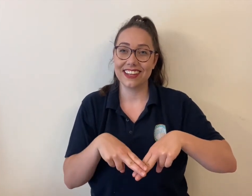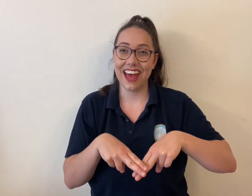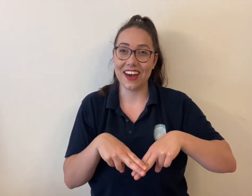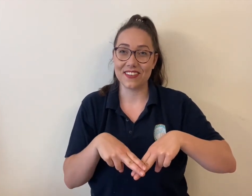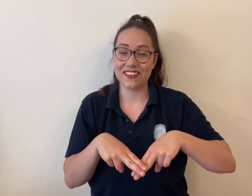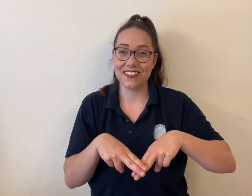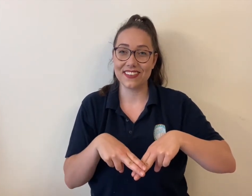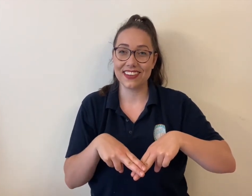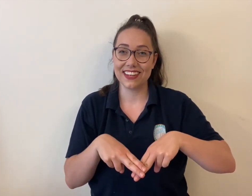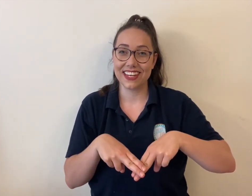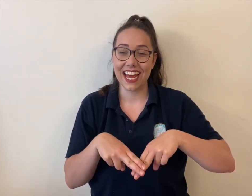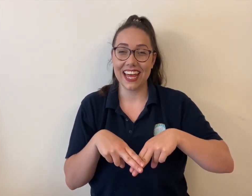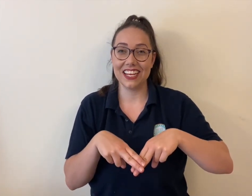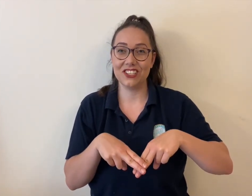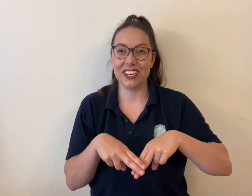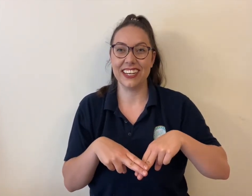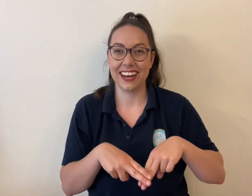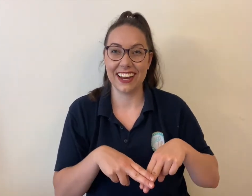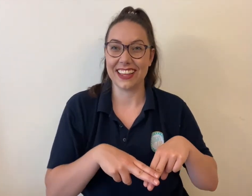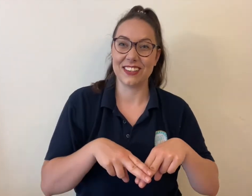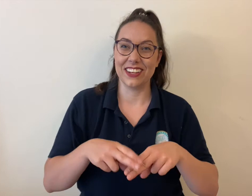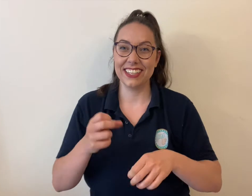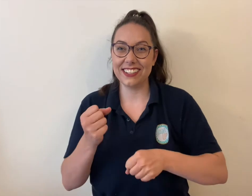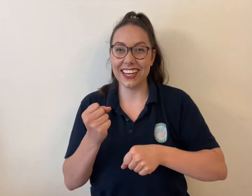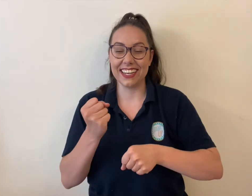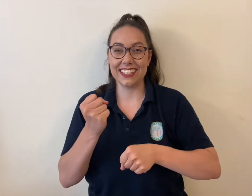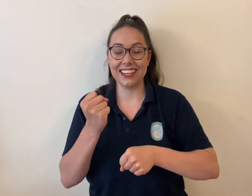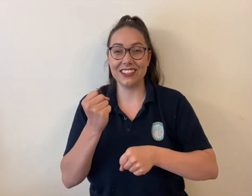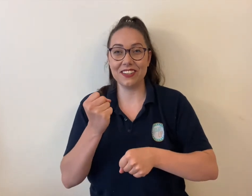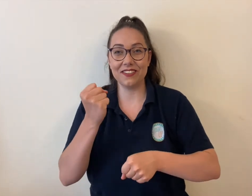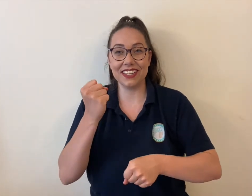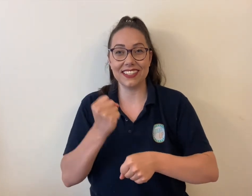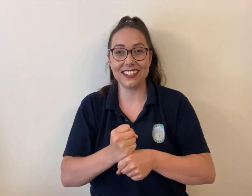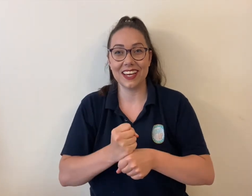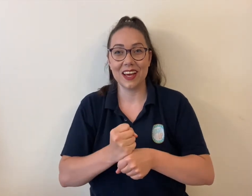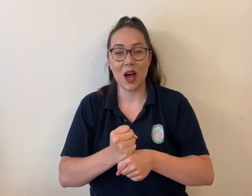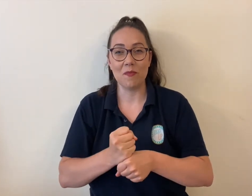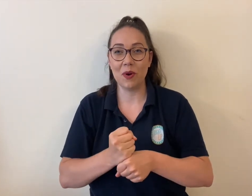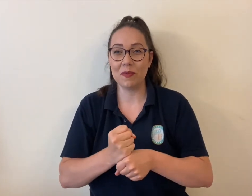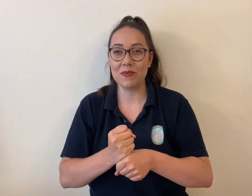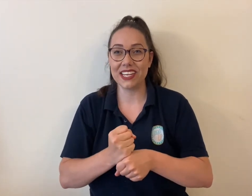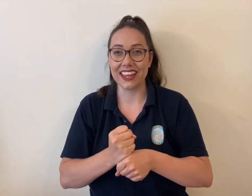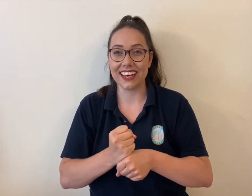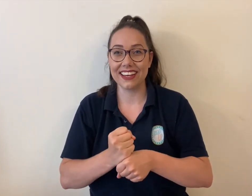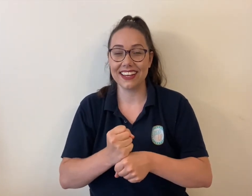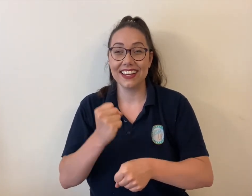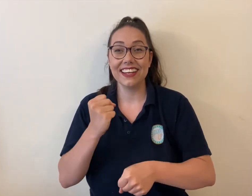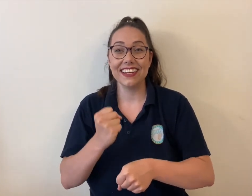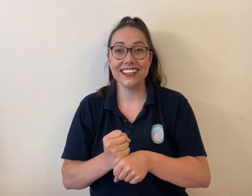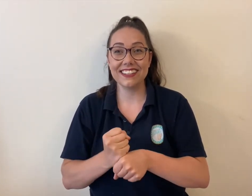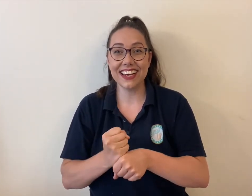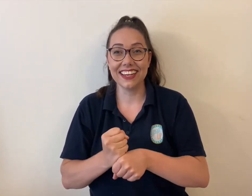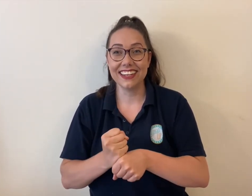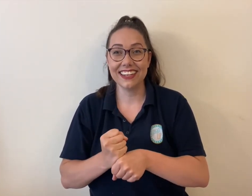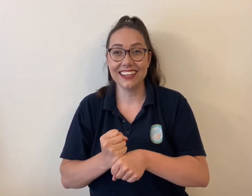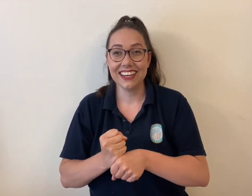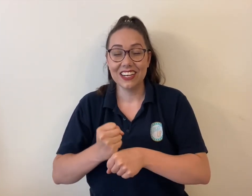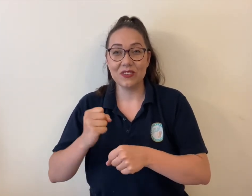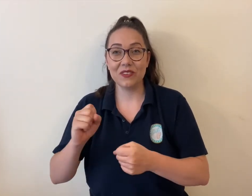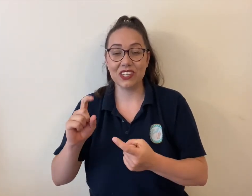F. And then G, I like this one. G, take your 2 fists and plop them together. G. So we've just